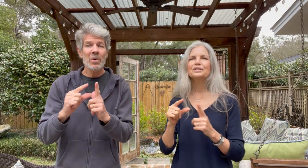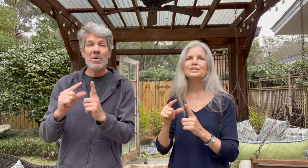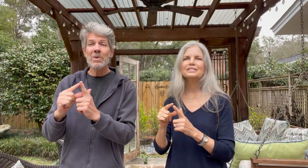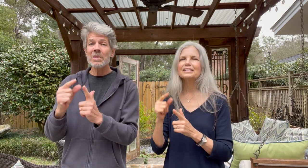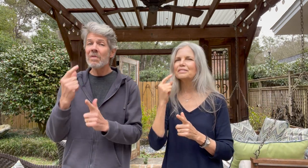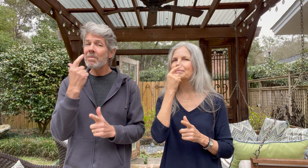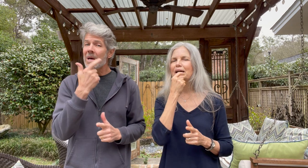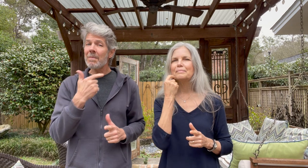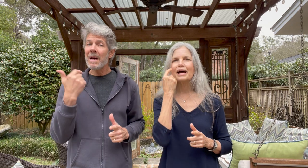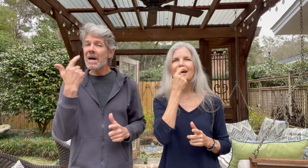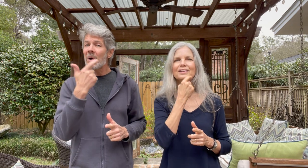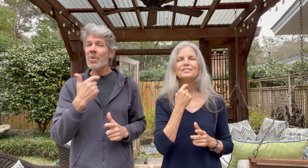Of my